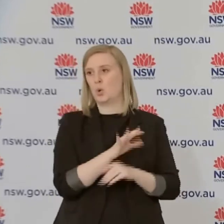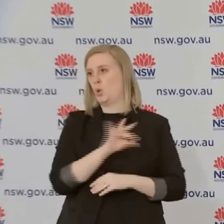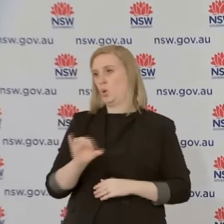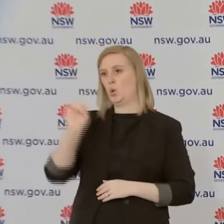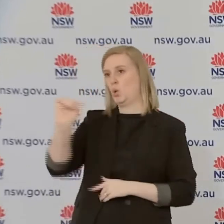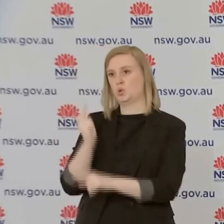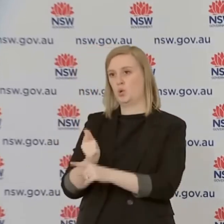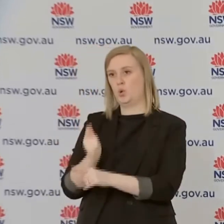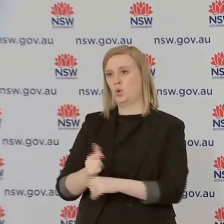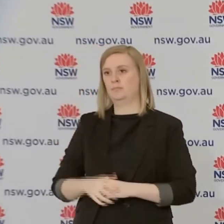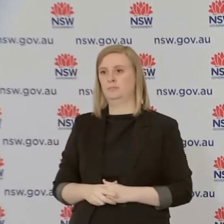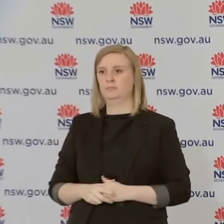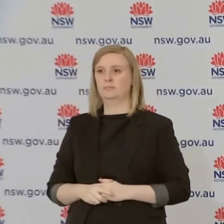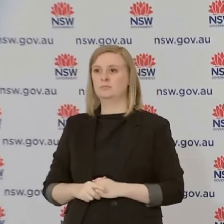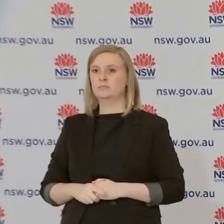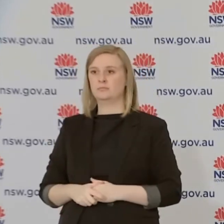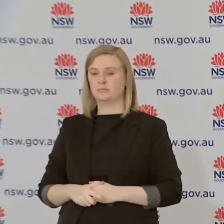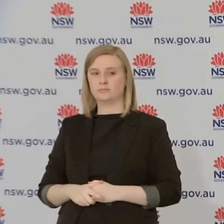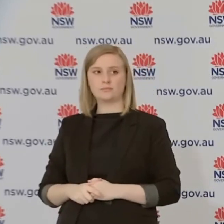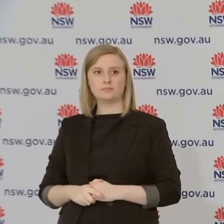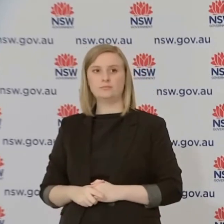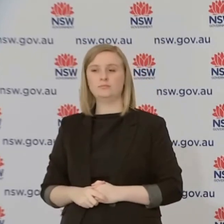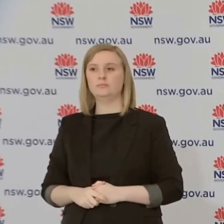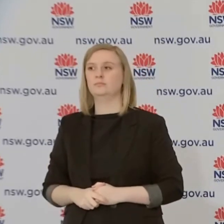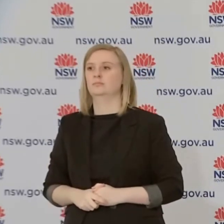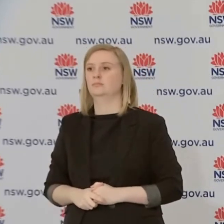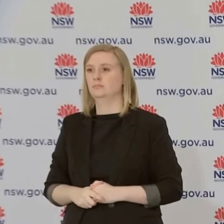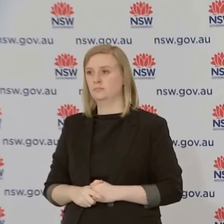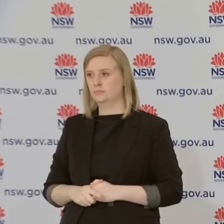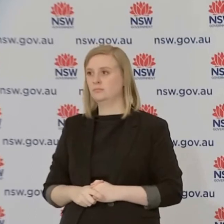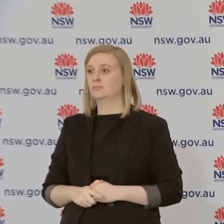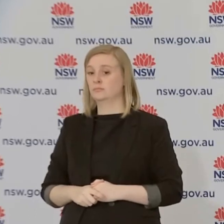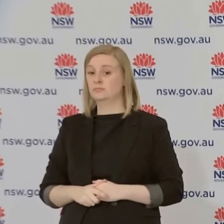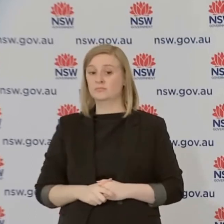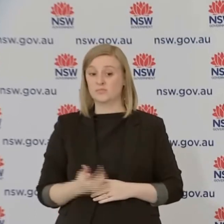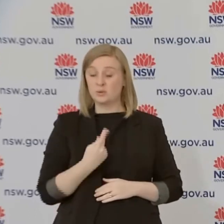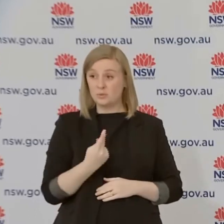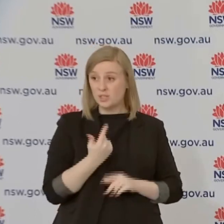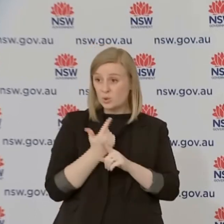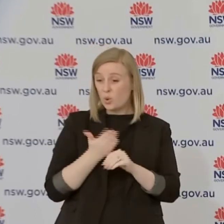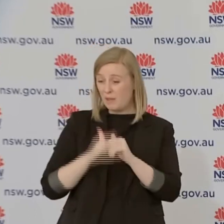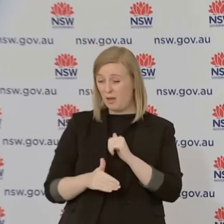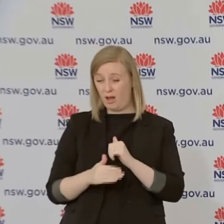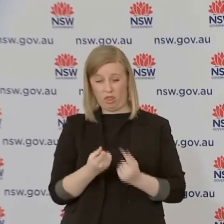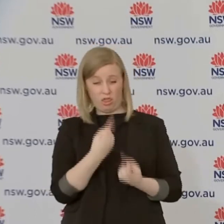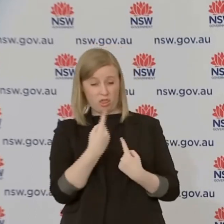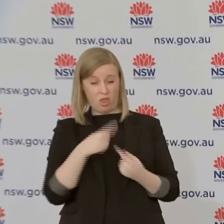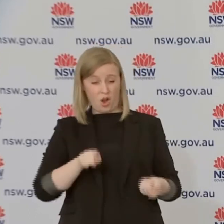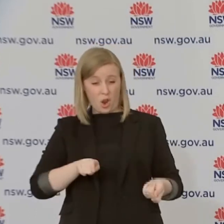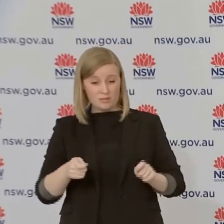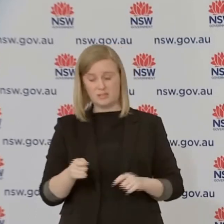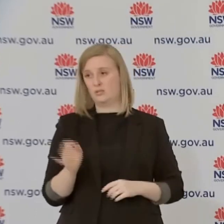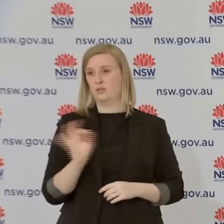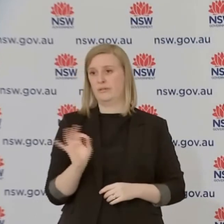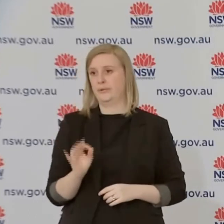the Health Minister. You're the Health Minister. That's not what has been discussed. I assure you that's not what's been discussed. So you can